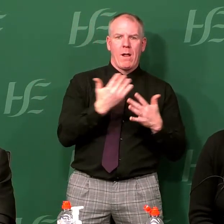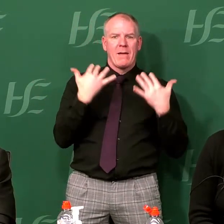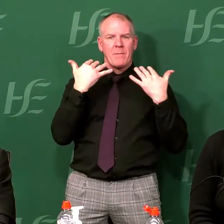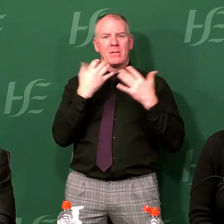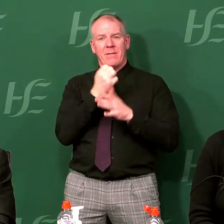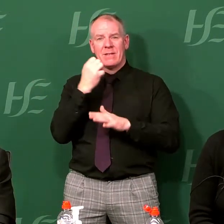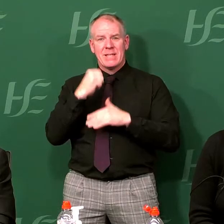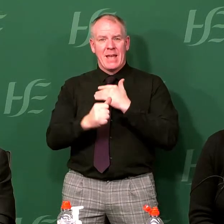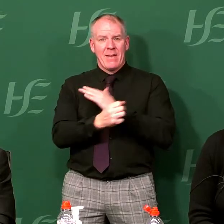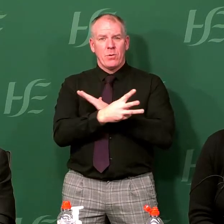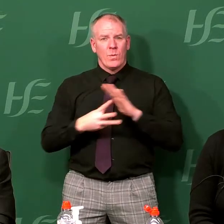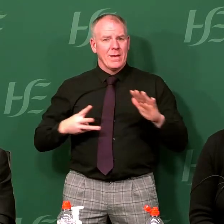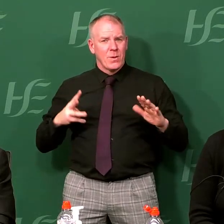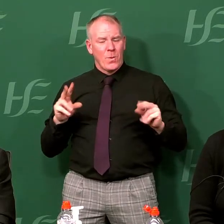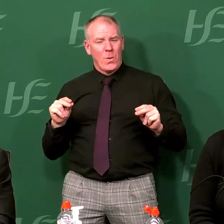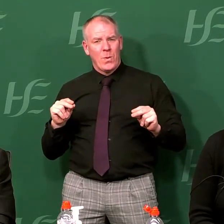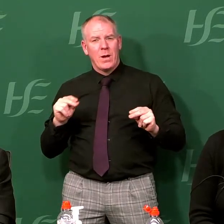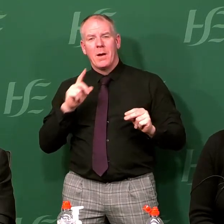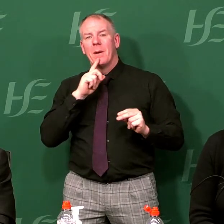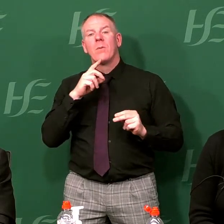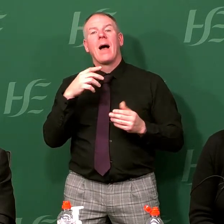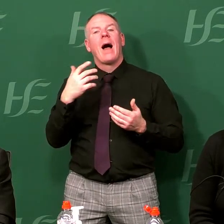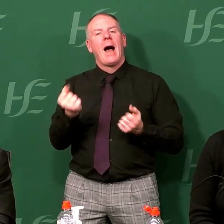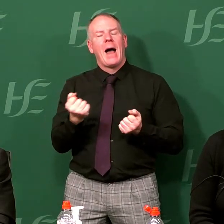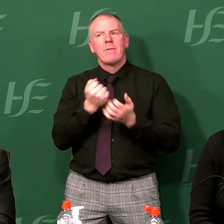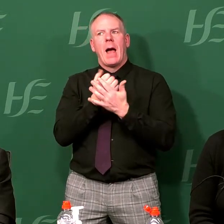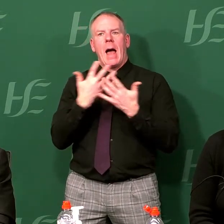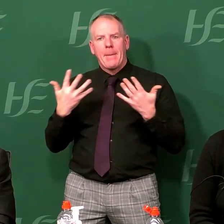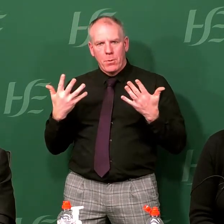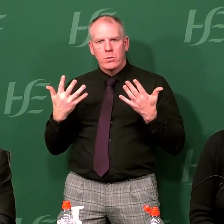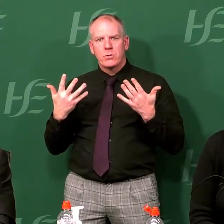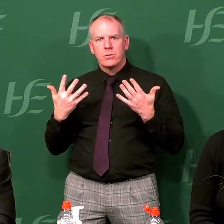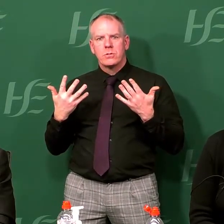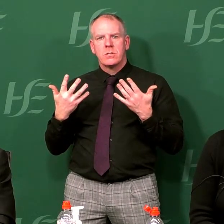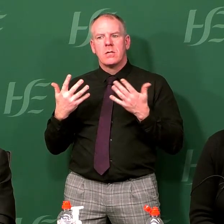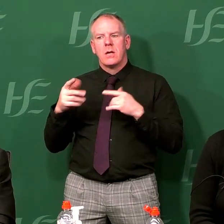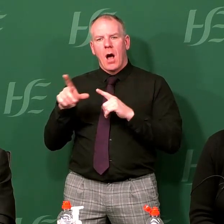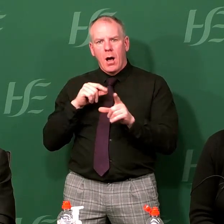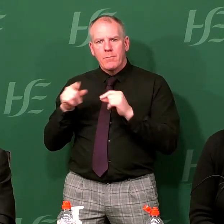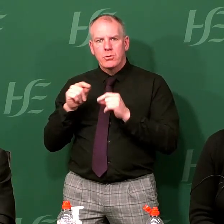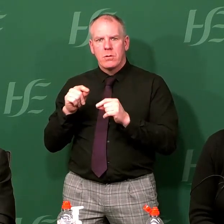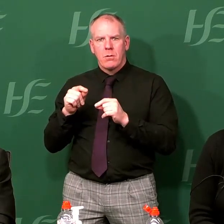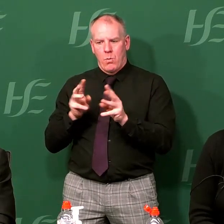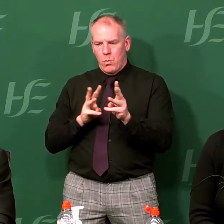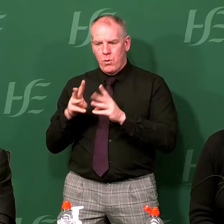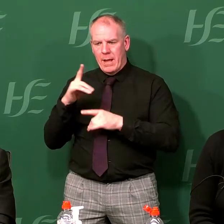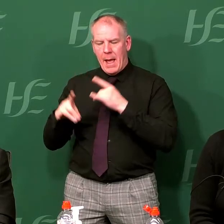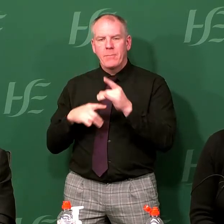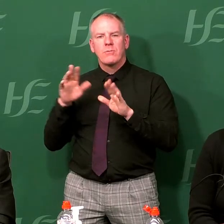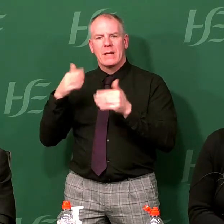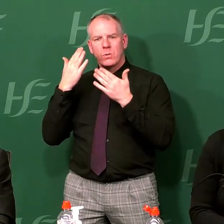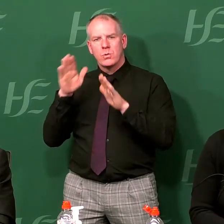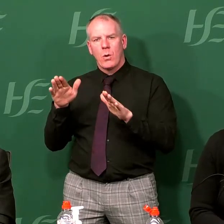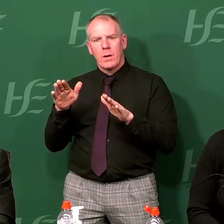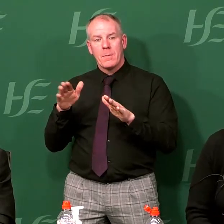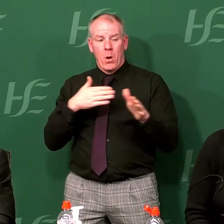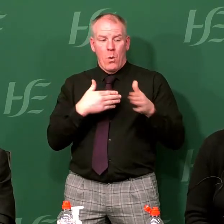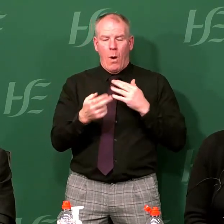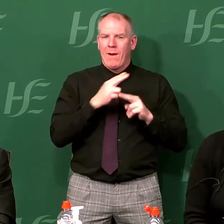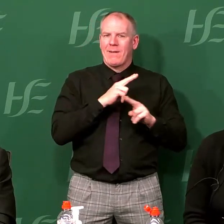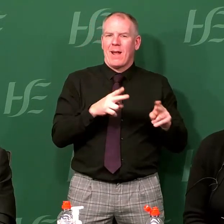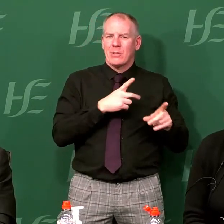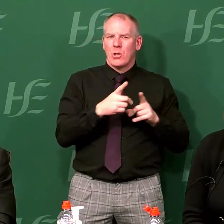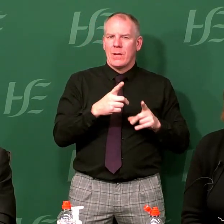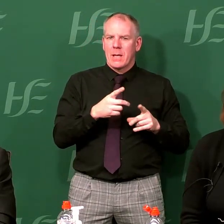a weekly basis centrally. What we do have is the amount of elective activity that's been done, so we can show that. But in terms of what we're not doing, it's a harder